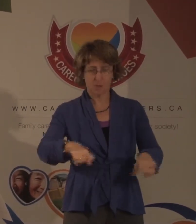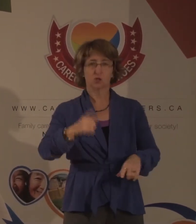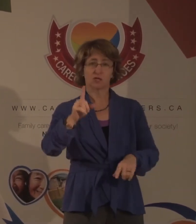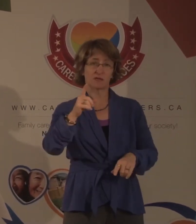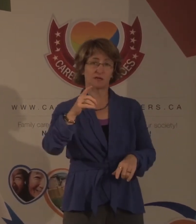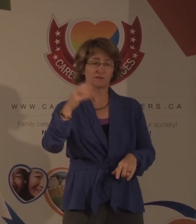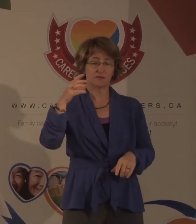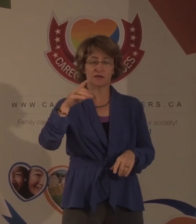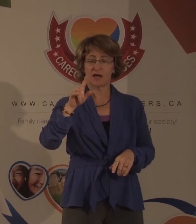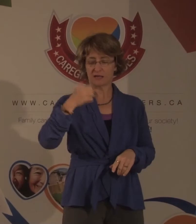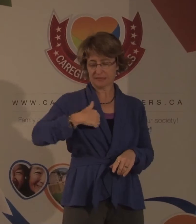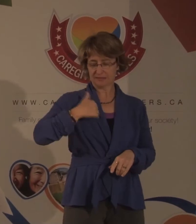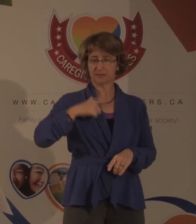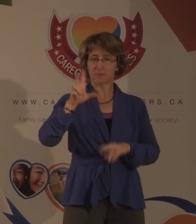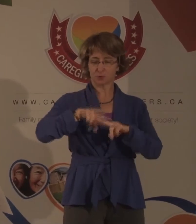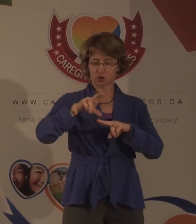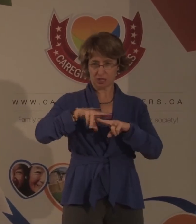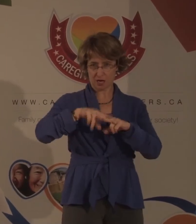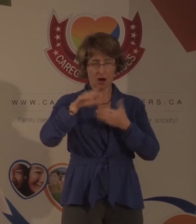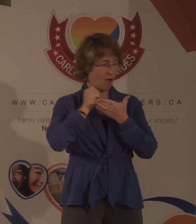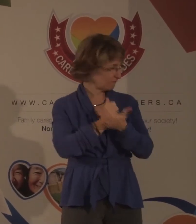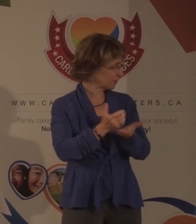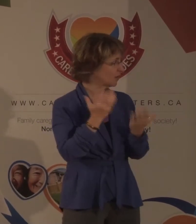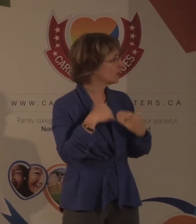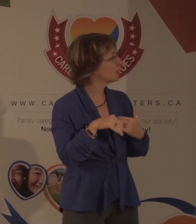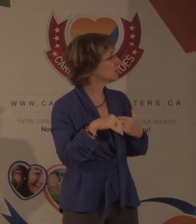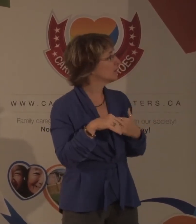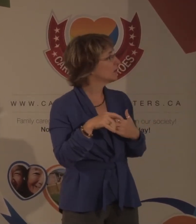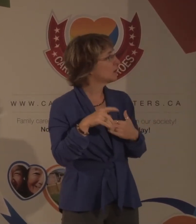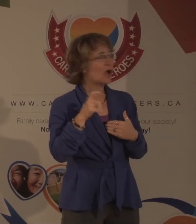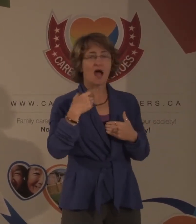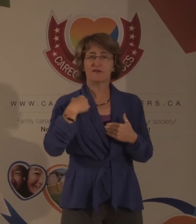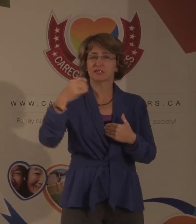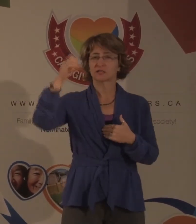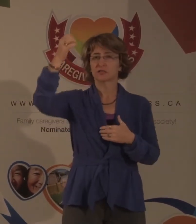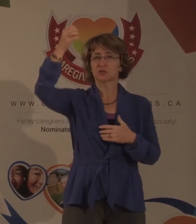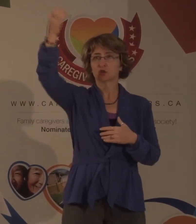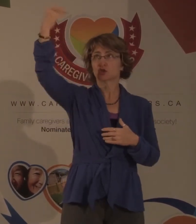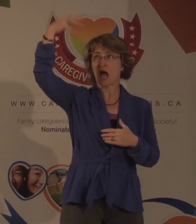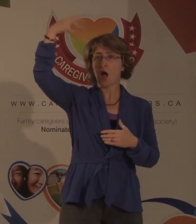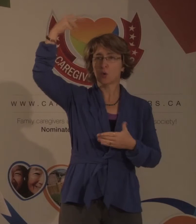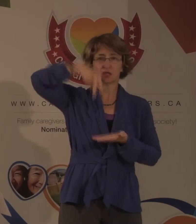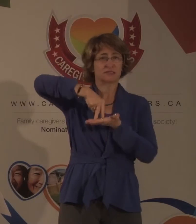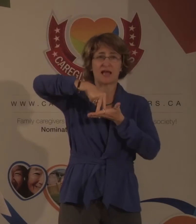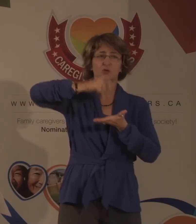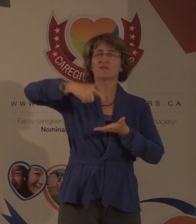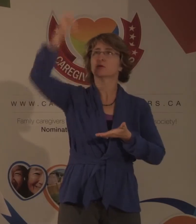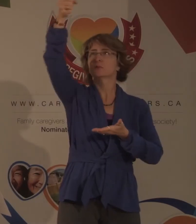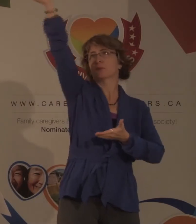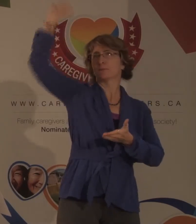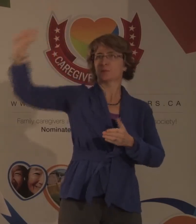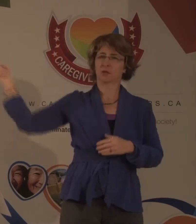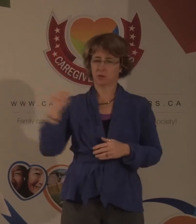shower really helps. Putting in a handheld shower nozzle instead of standing so they can be